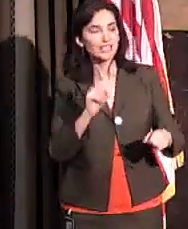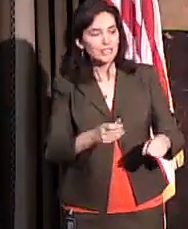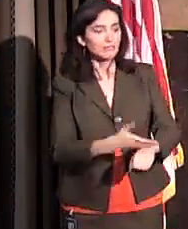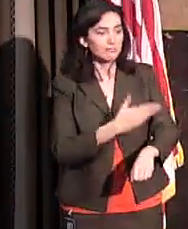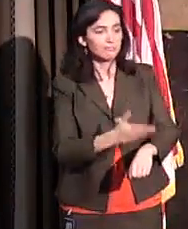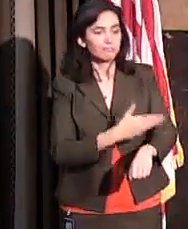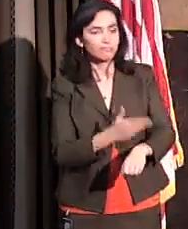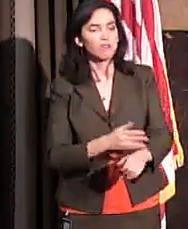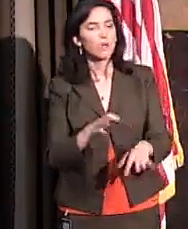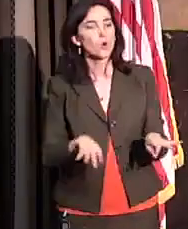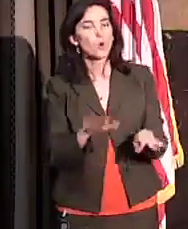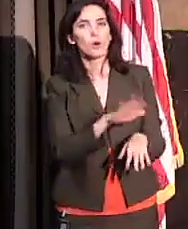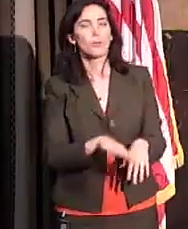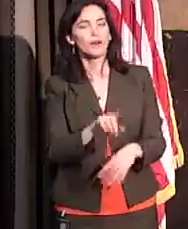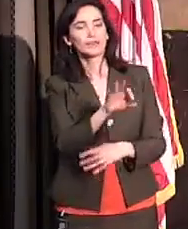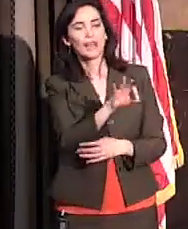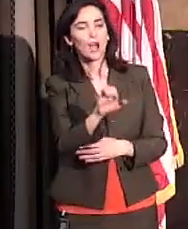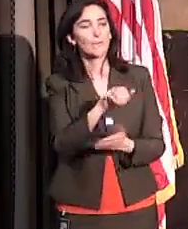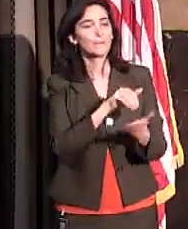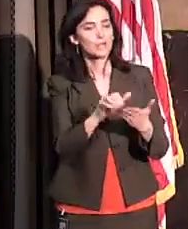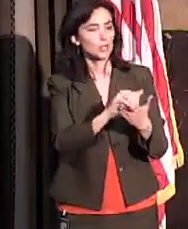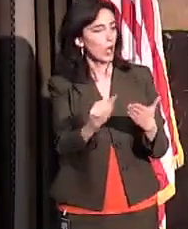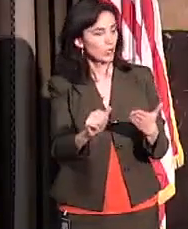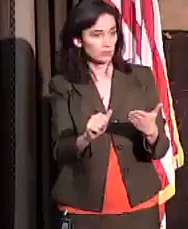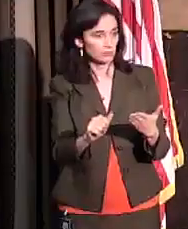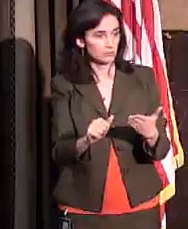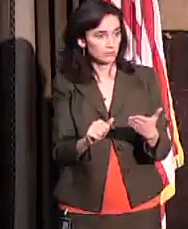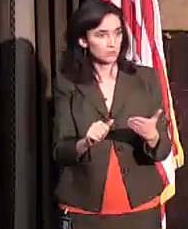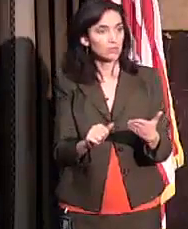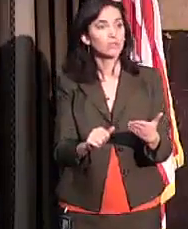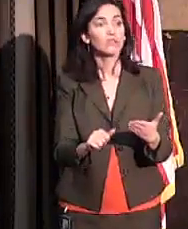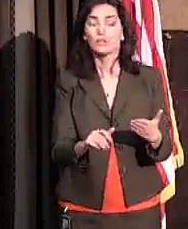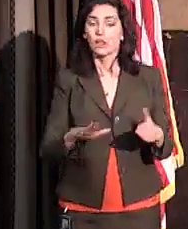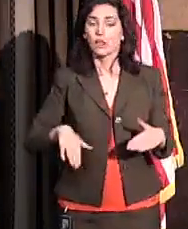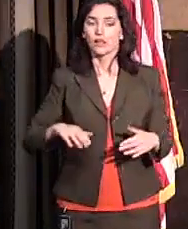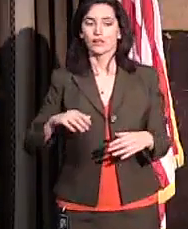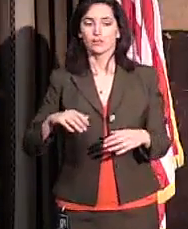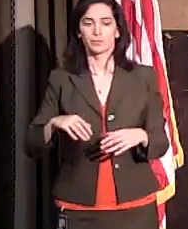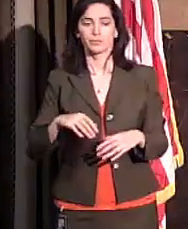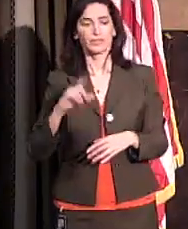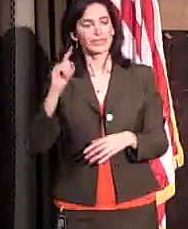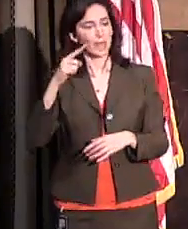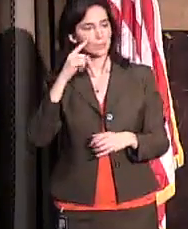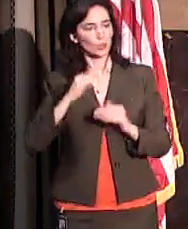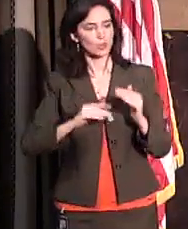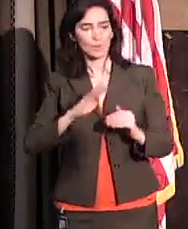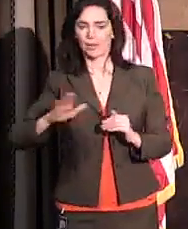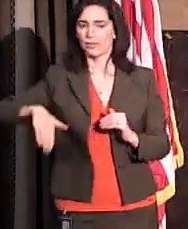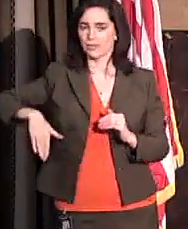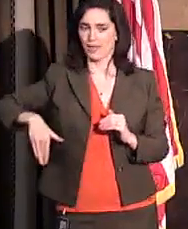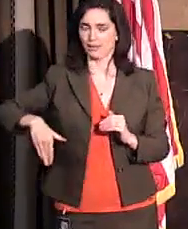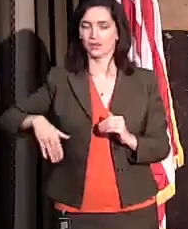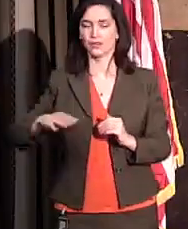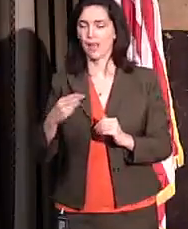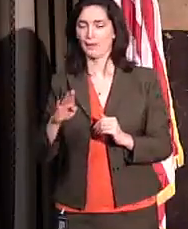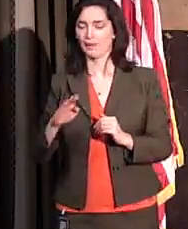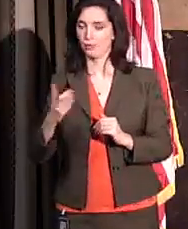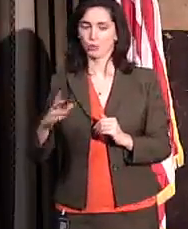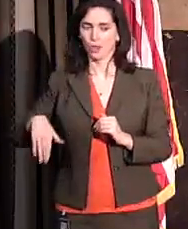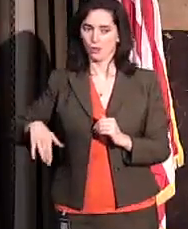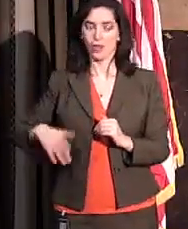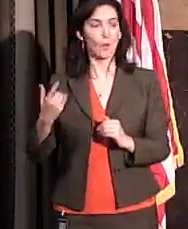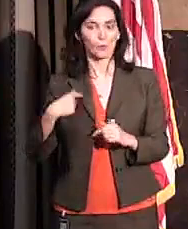sewer projects that we don't get into the capital construction bill, House Bill 2, the capital outlay bill, because we just simply don't have the